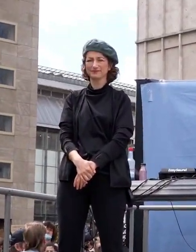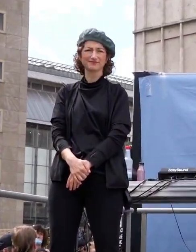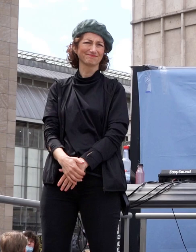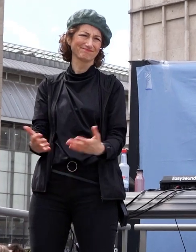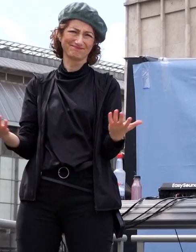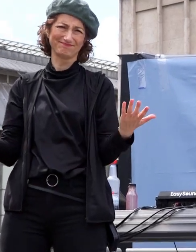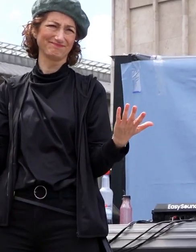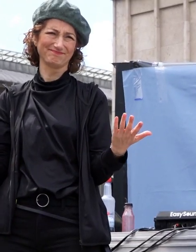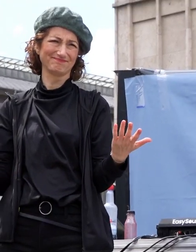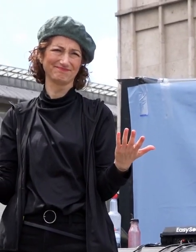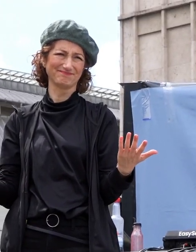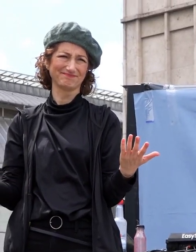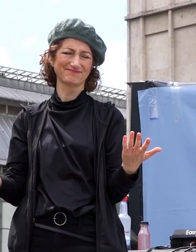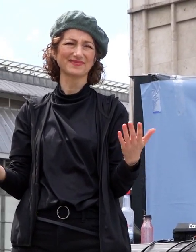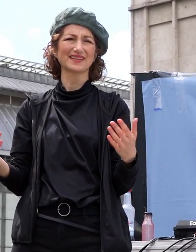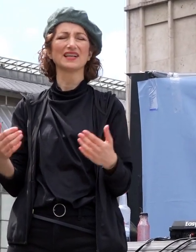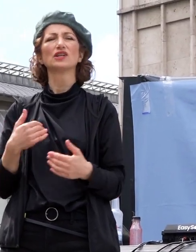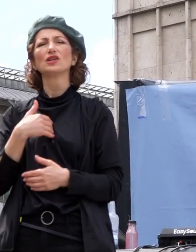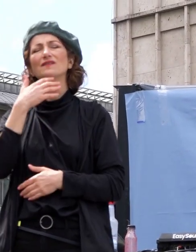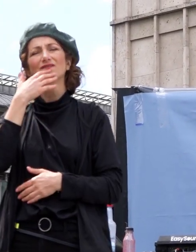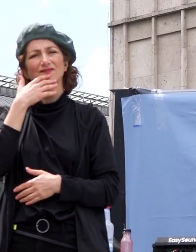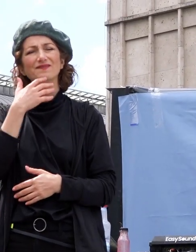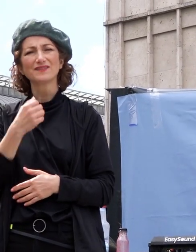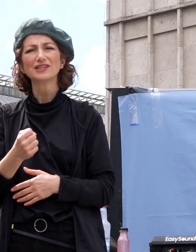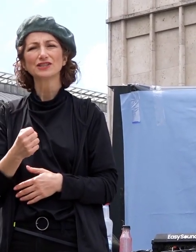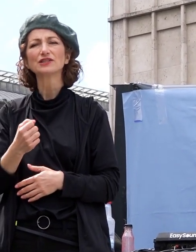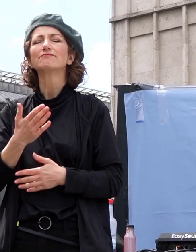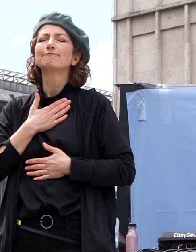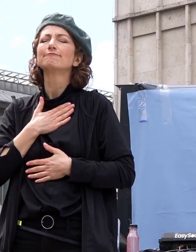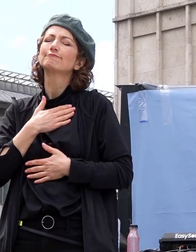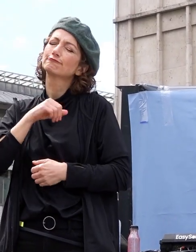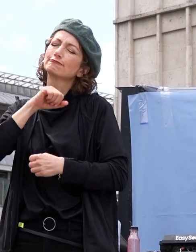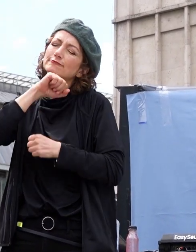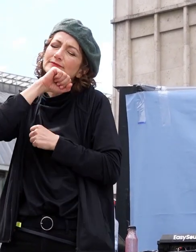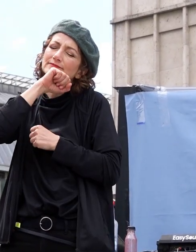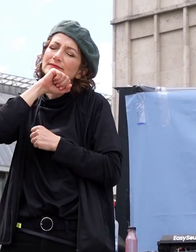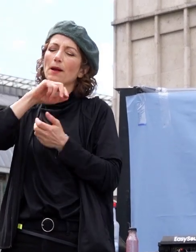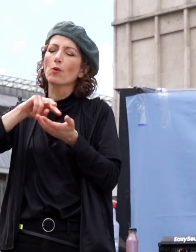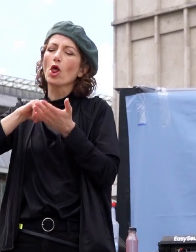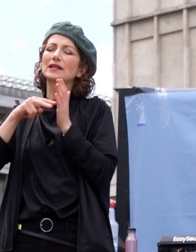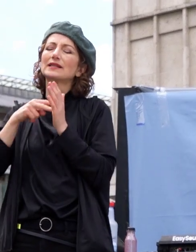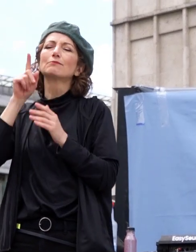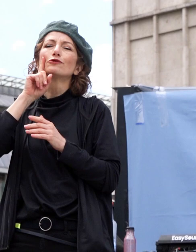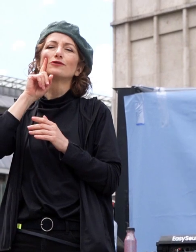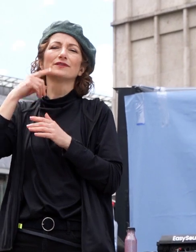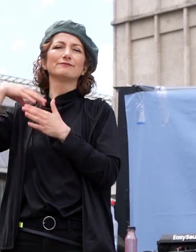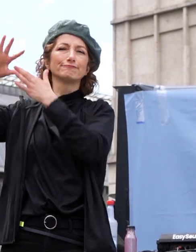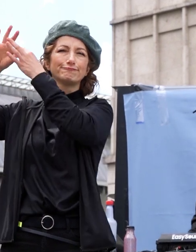I want to quote the words of one of my political mothers.